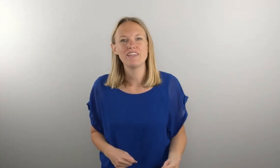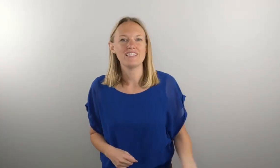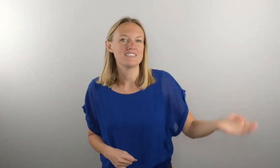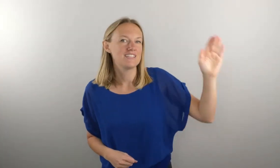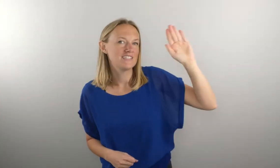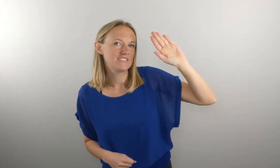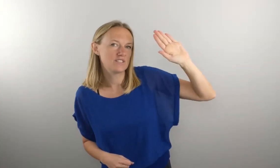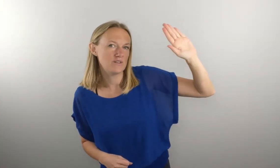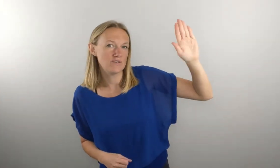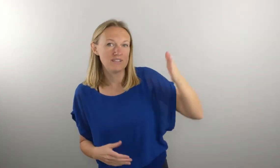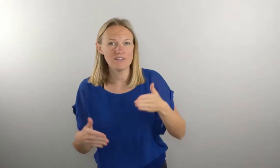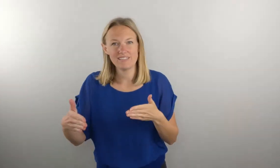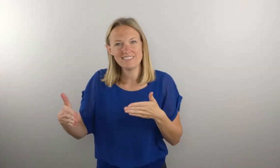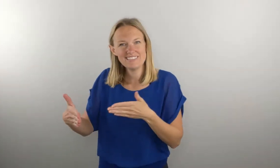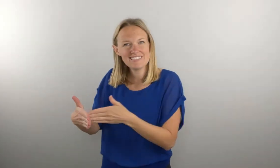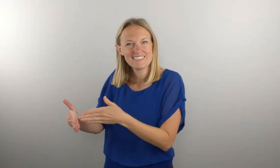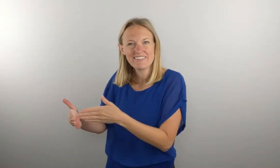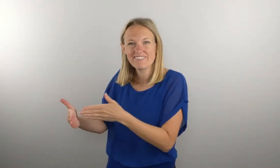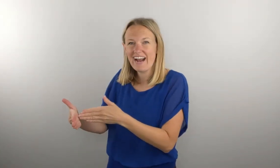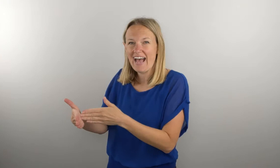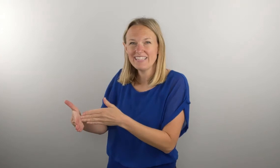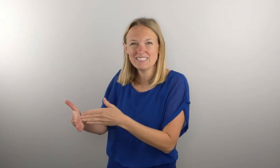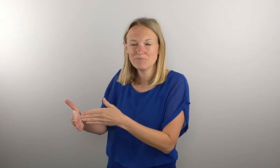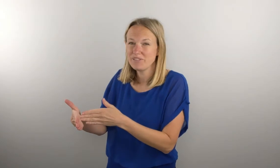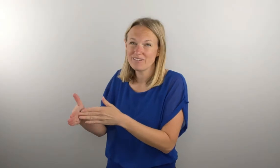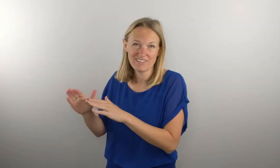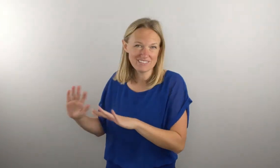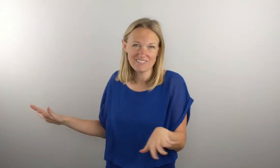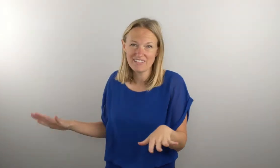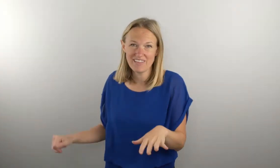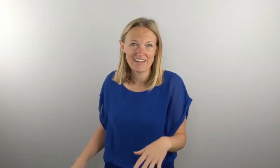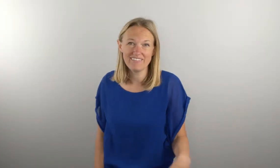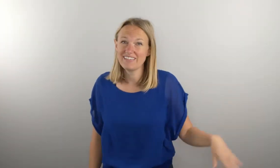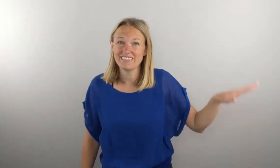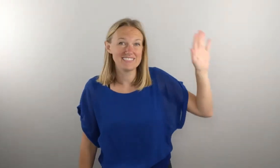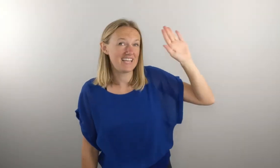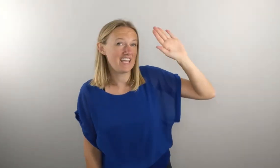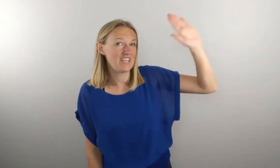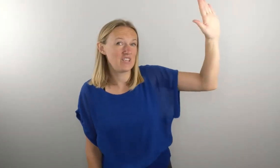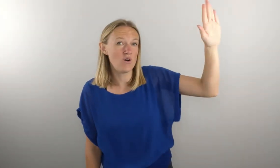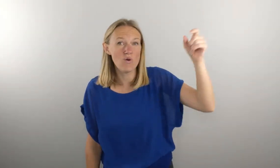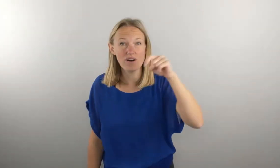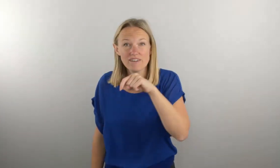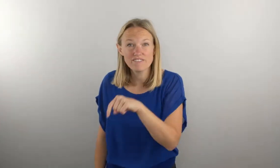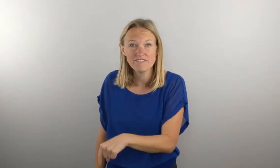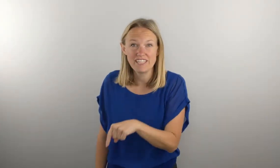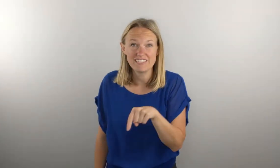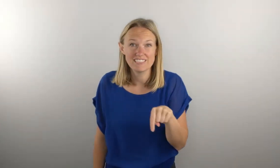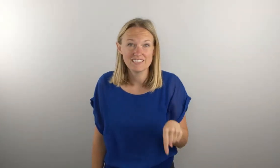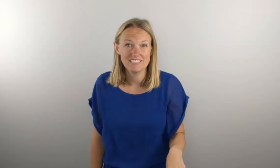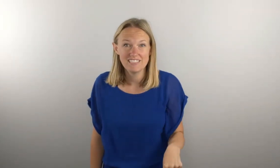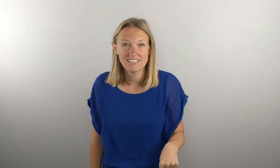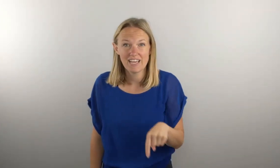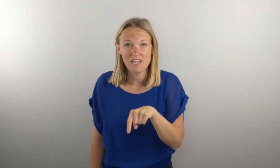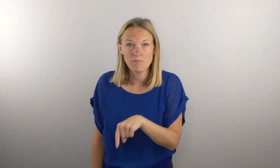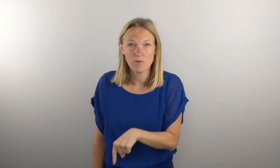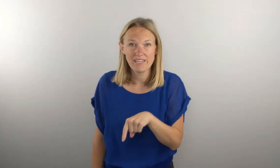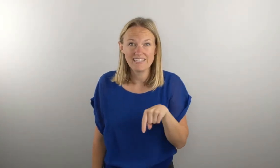feet. So this is a sign for at, but you can also leave that out. You can just say your feet, okay? Pointing